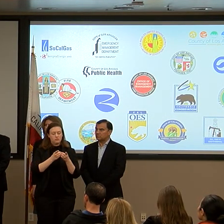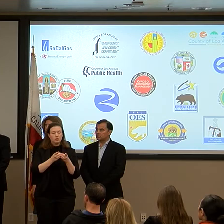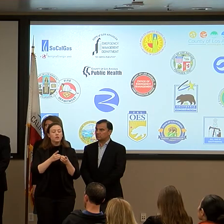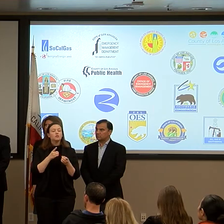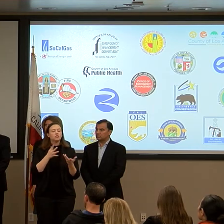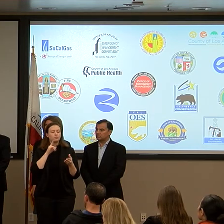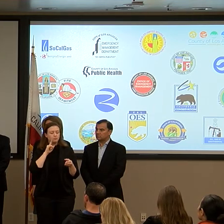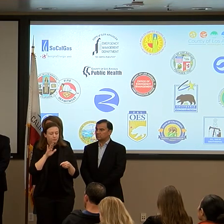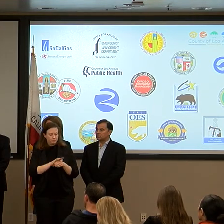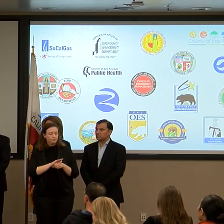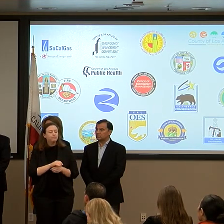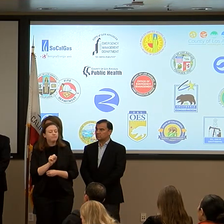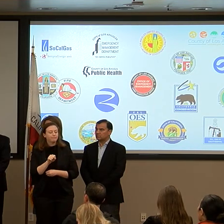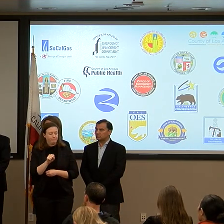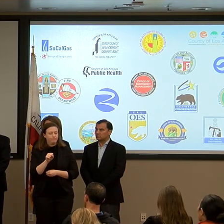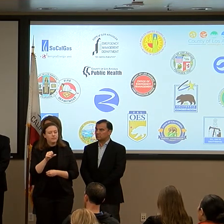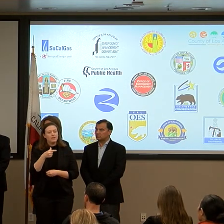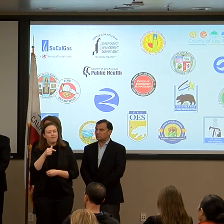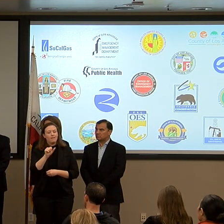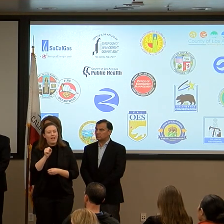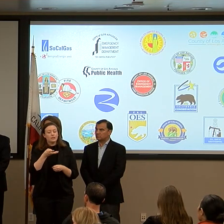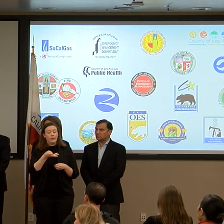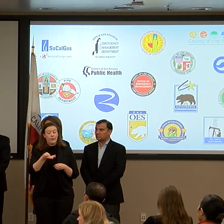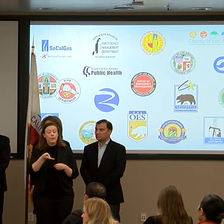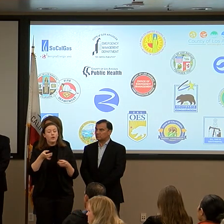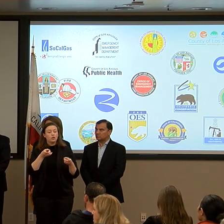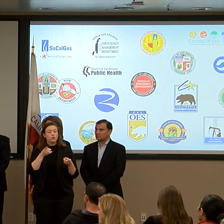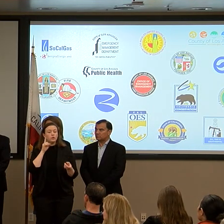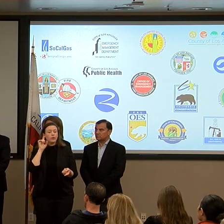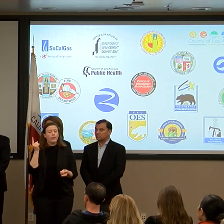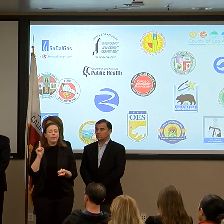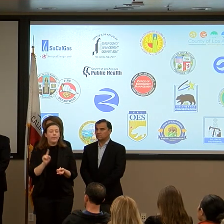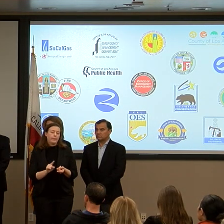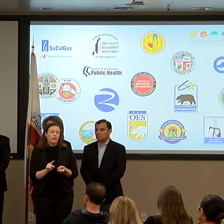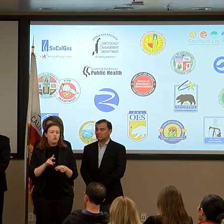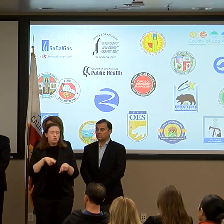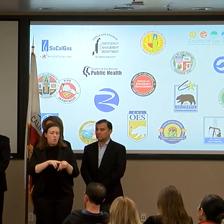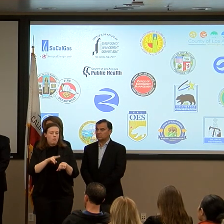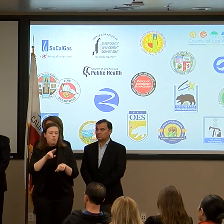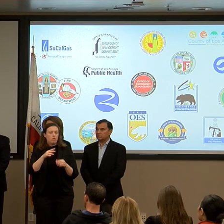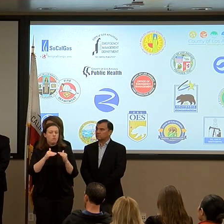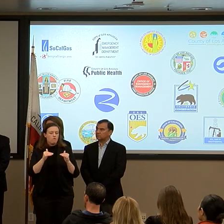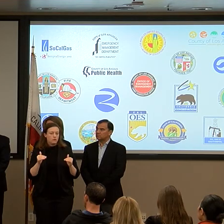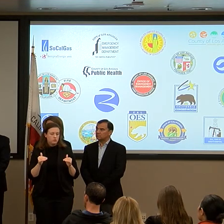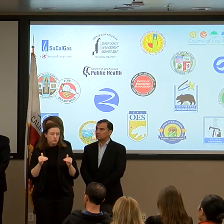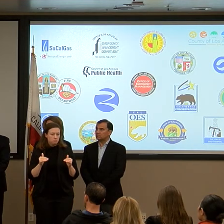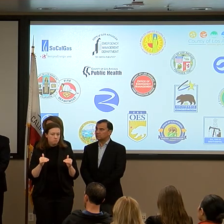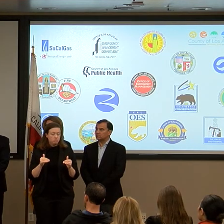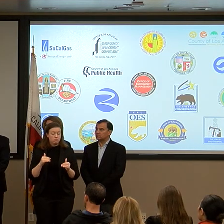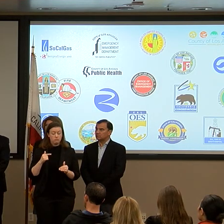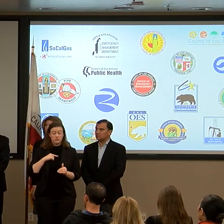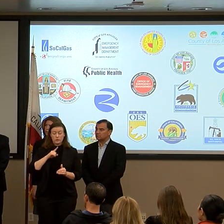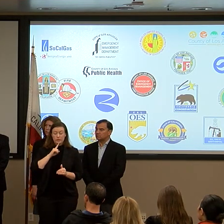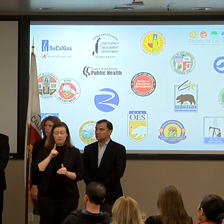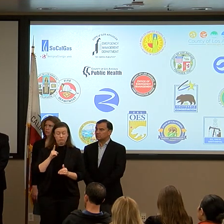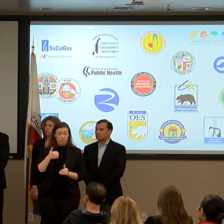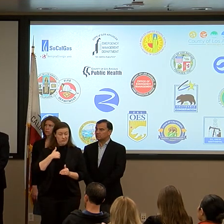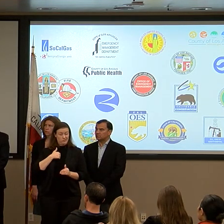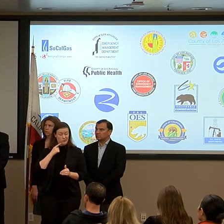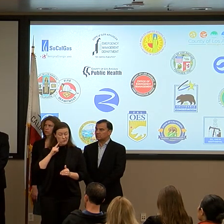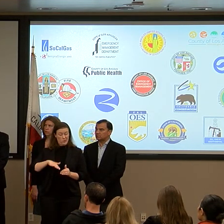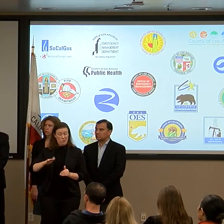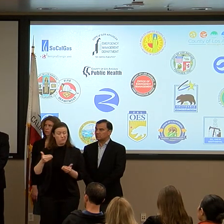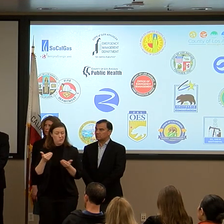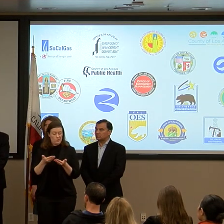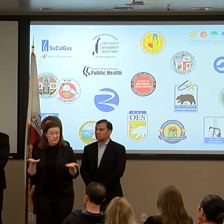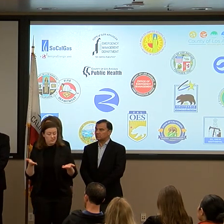gas emissions are controlled and air quality has returned to typical levels. As someone who grew up not too far from here, I understand